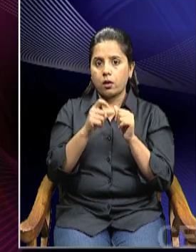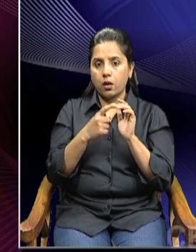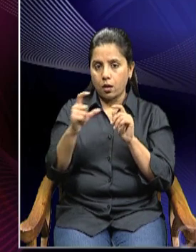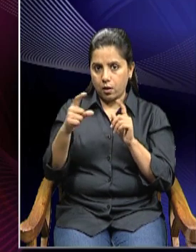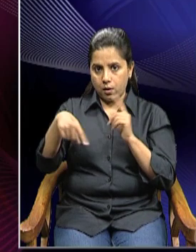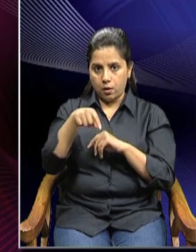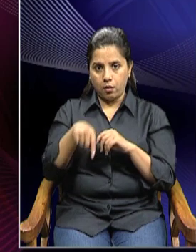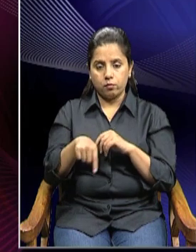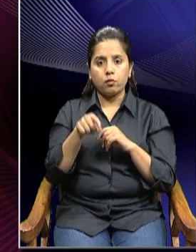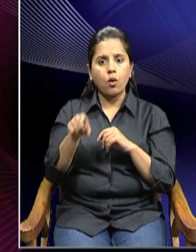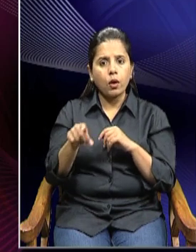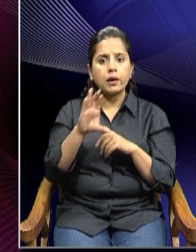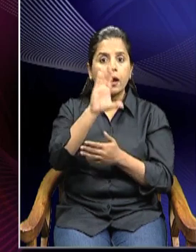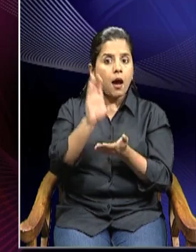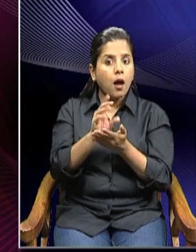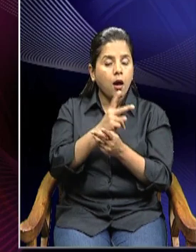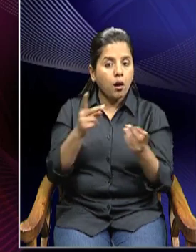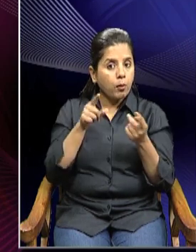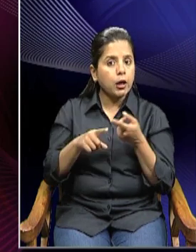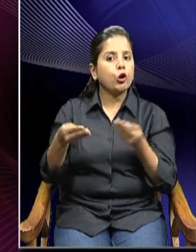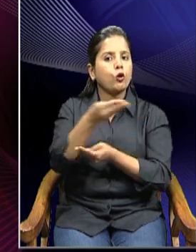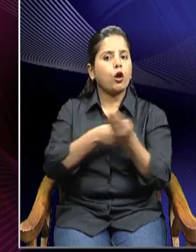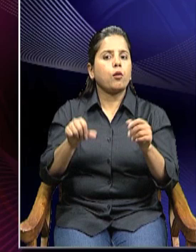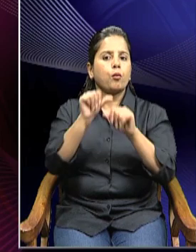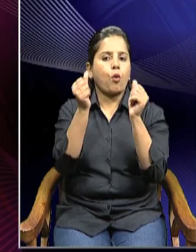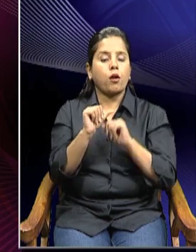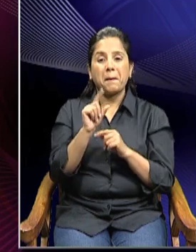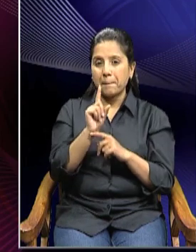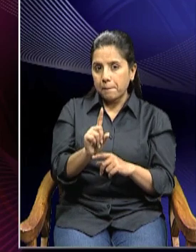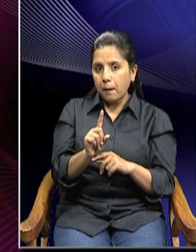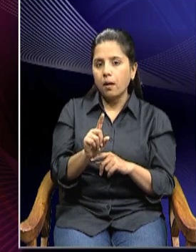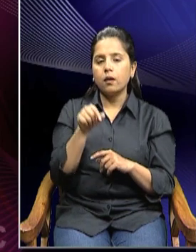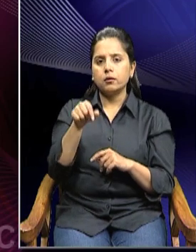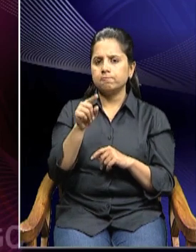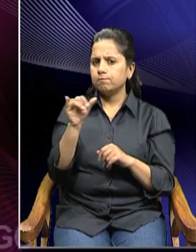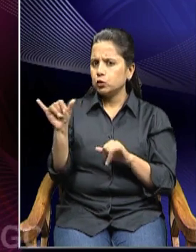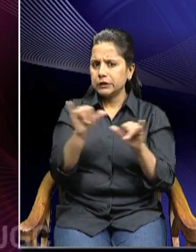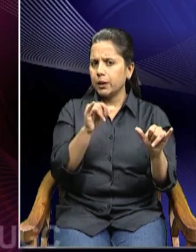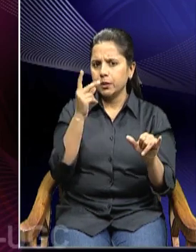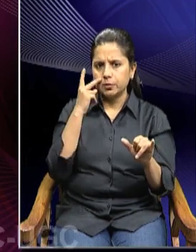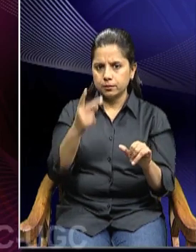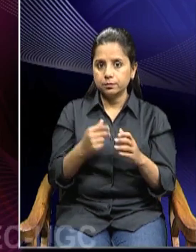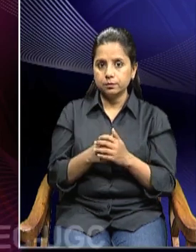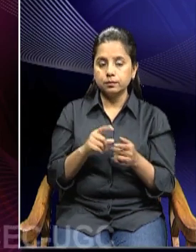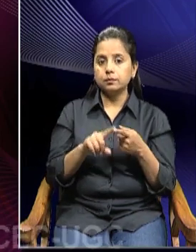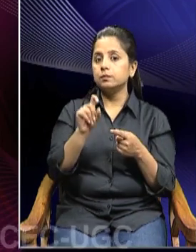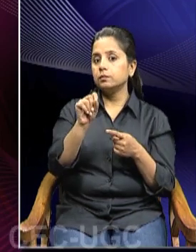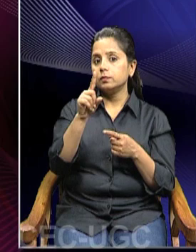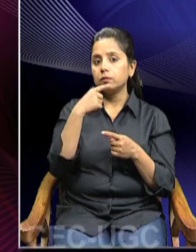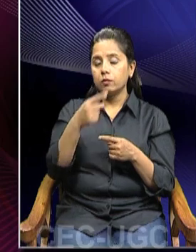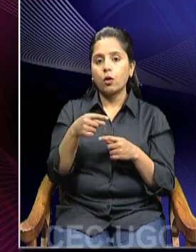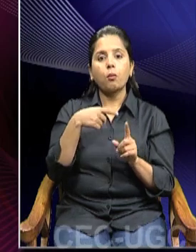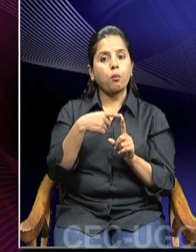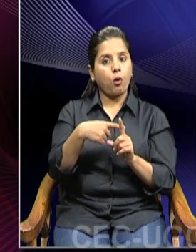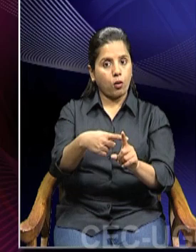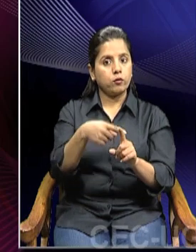a capitalist economic model. However, just as the first